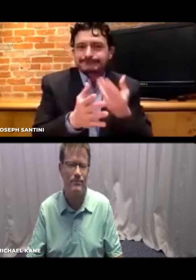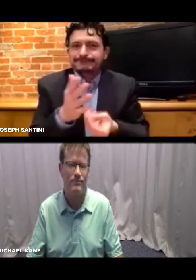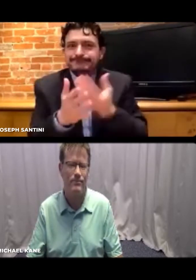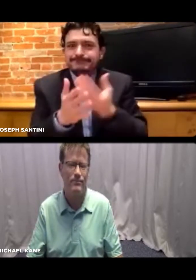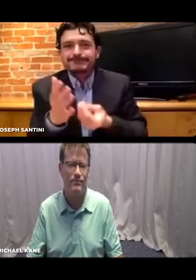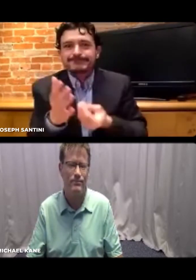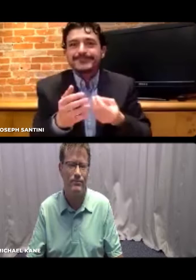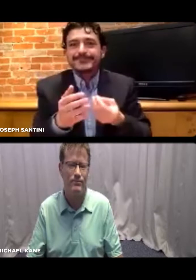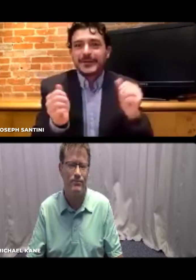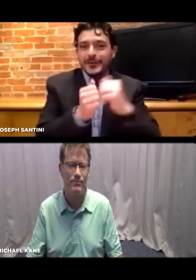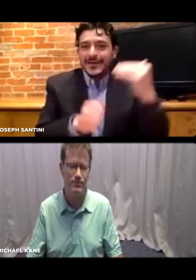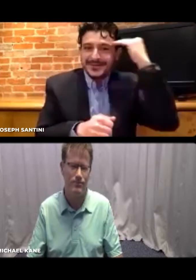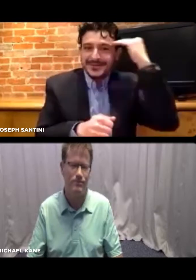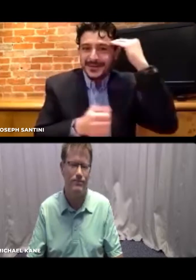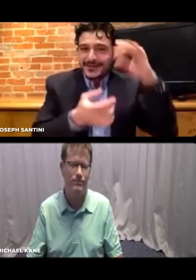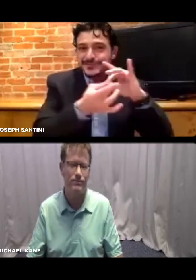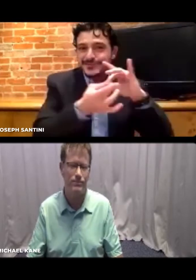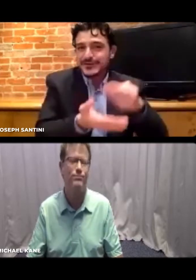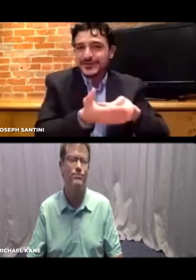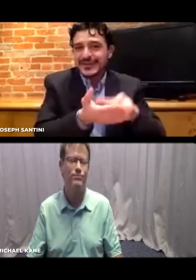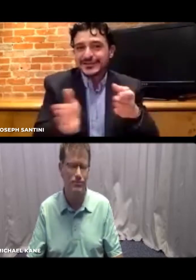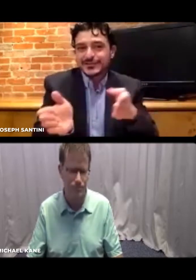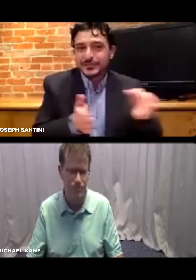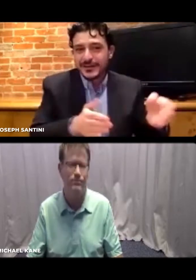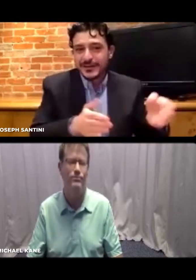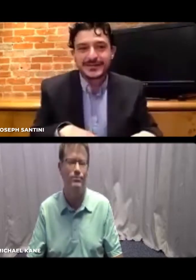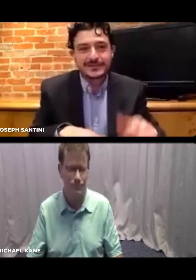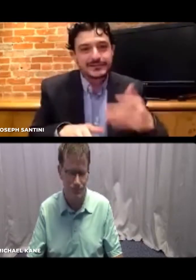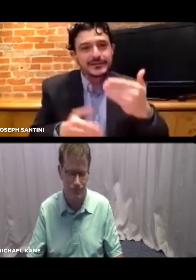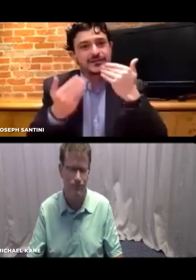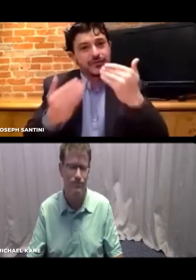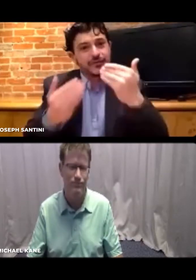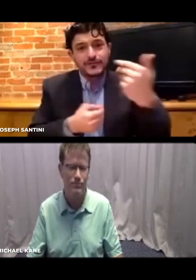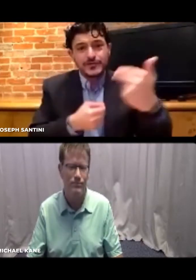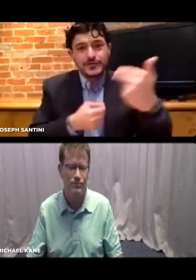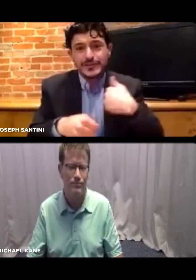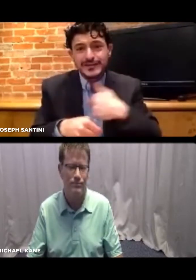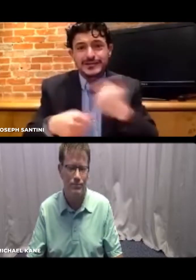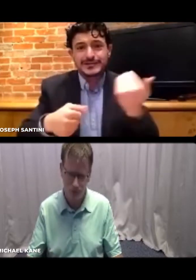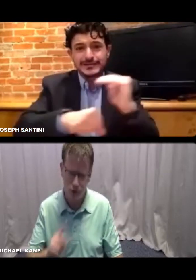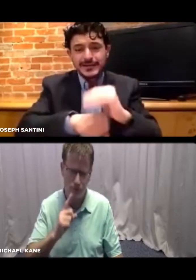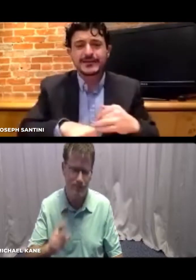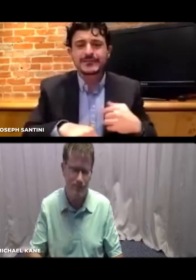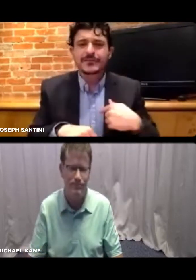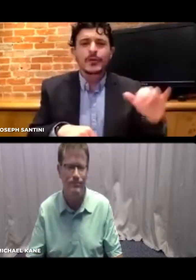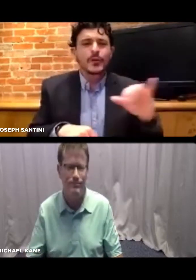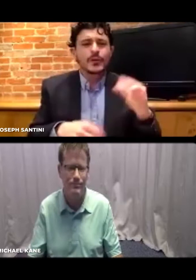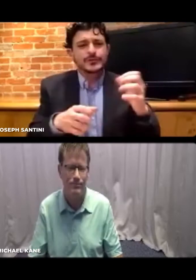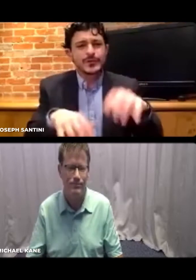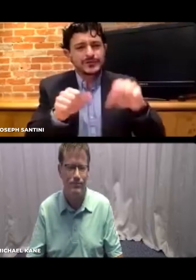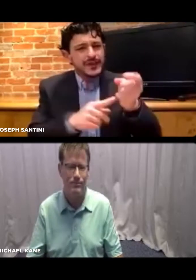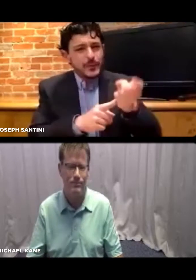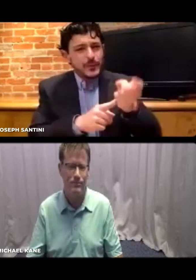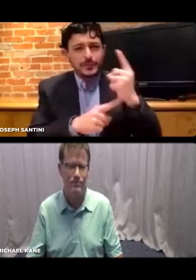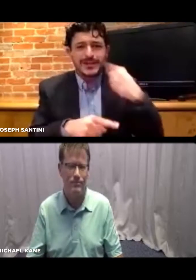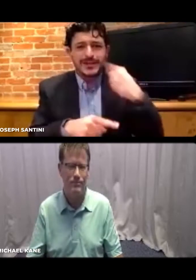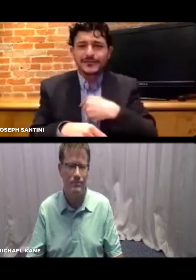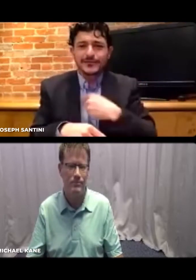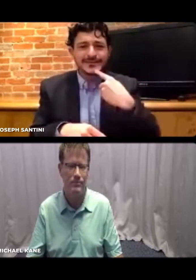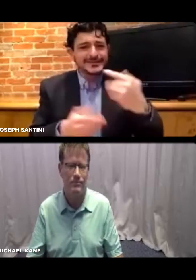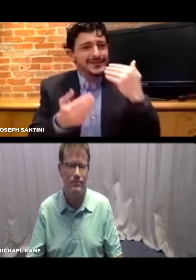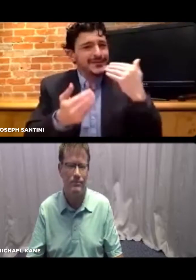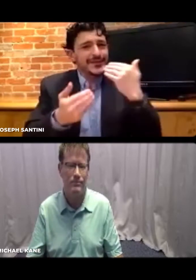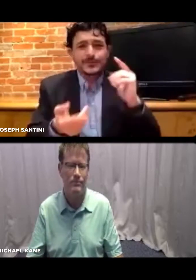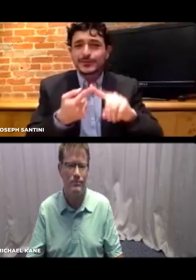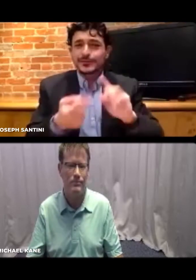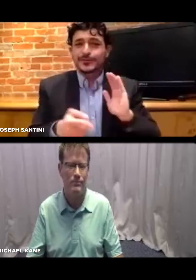gaps are out there with financial education and knowledge. So thank you for being here tonight. Sure thing. I want to also